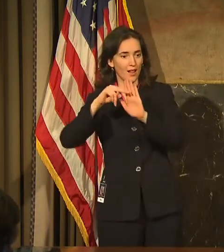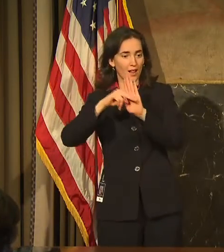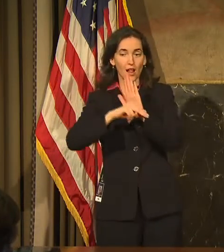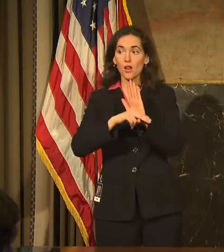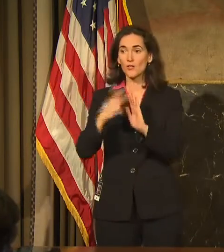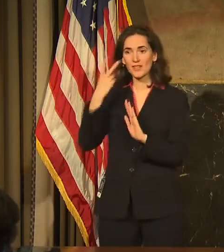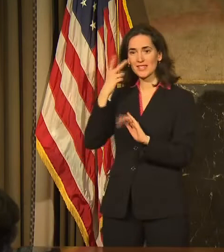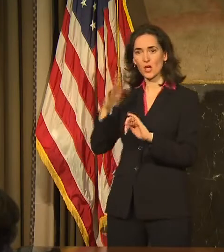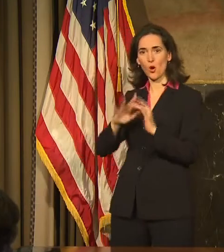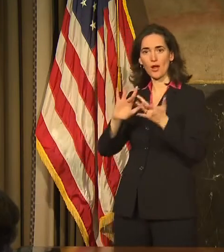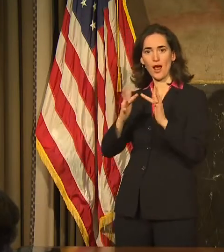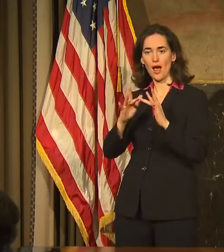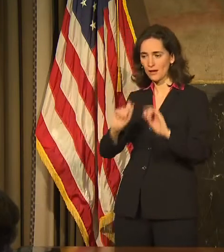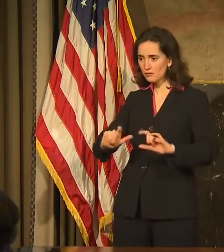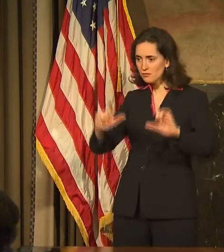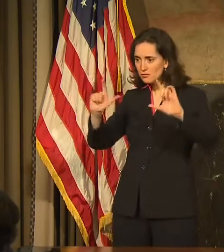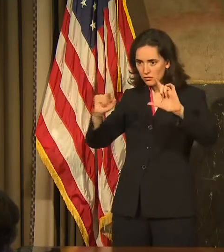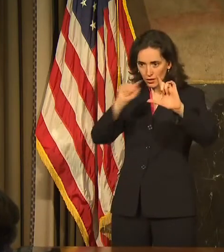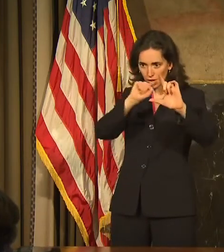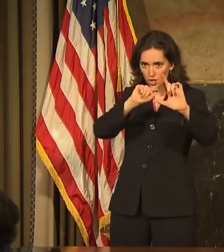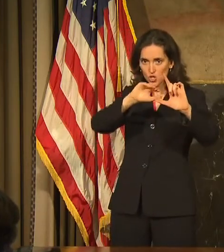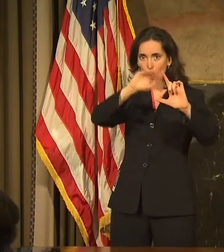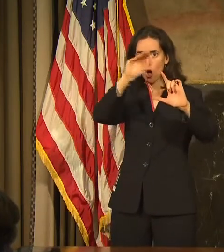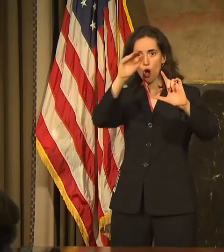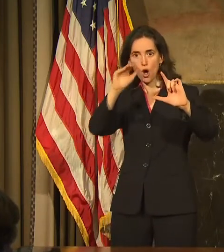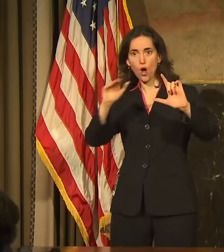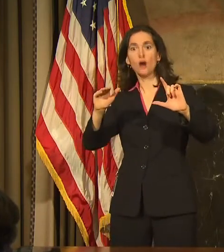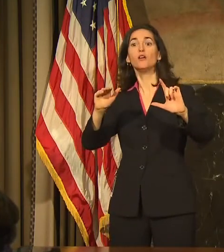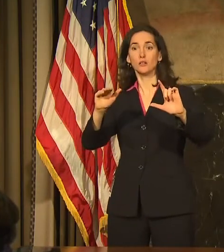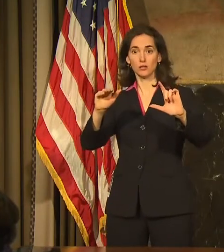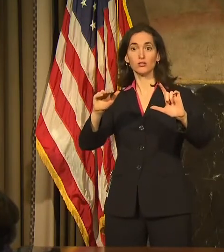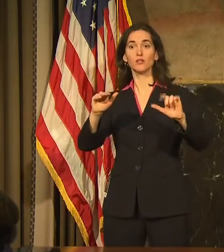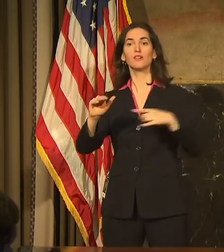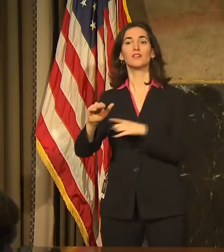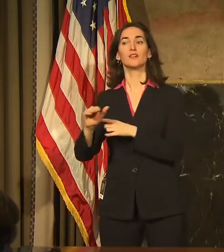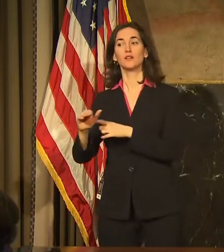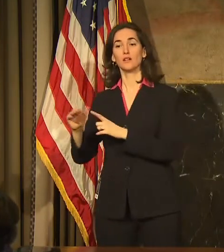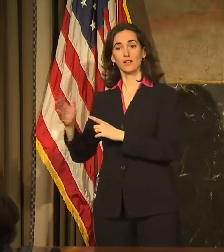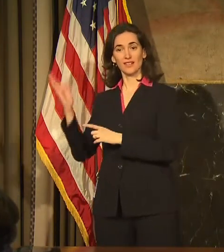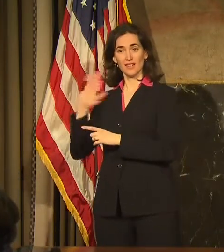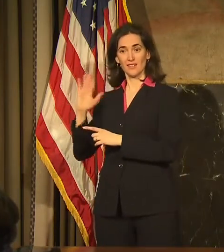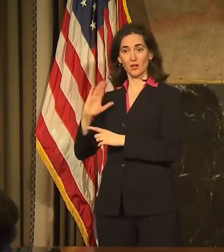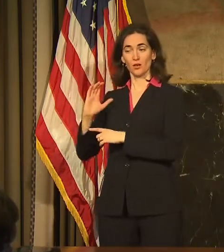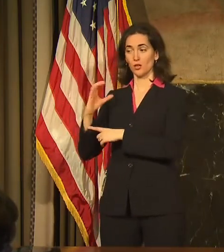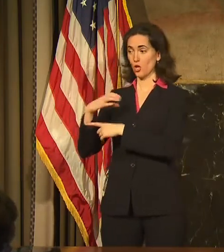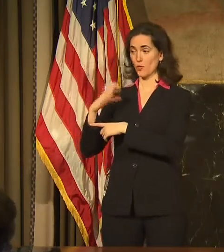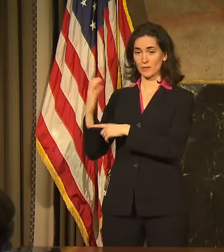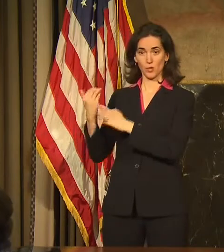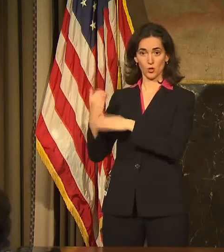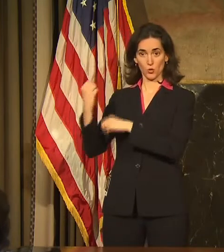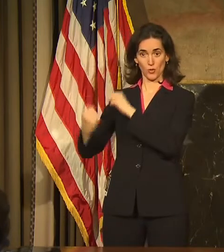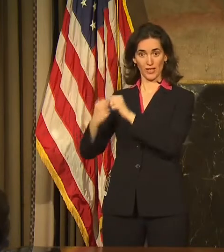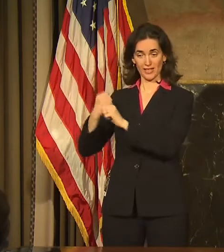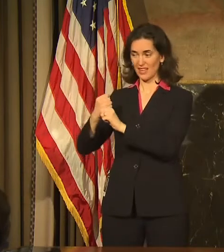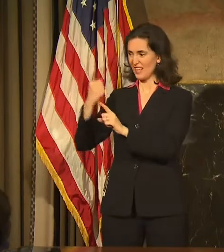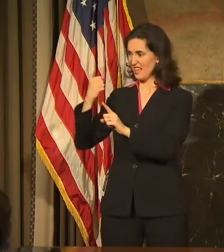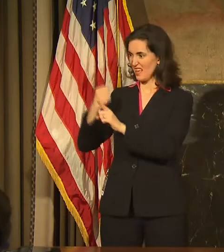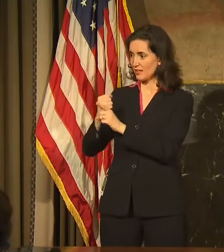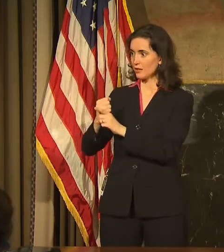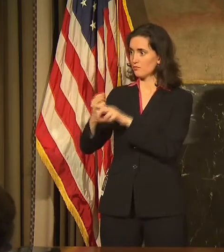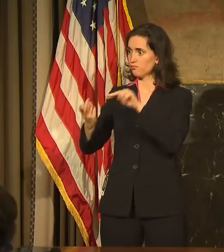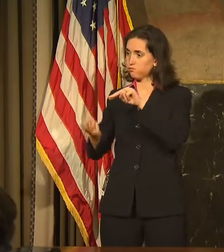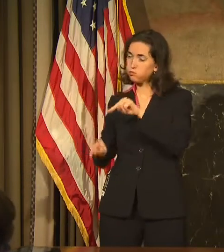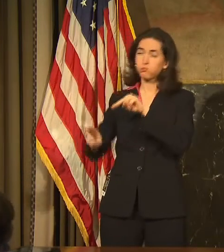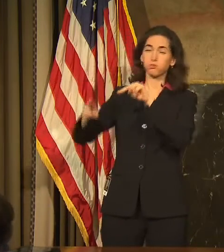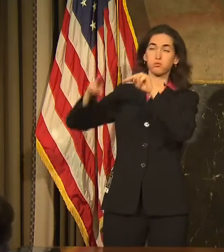on the dashboard right now, we've actually recovered almost all of the ground that we lost with this New Year's surge.